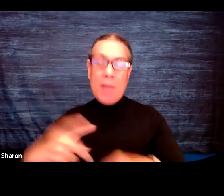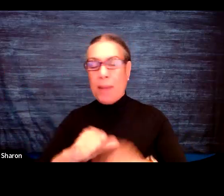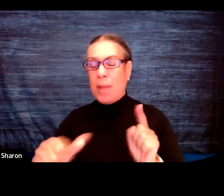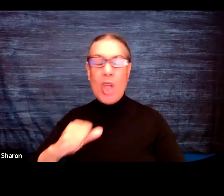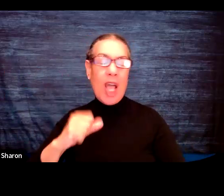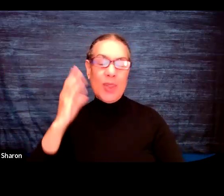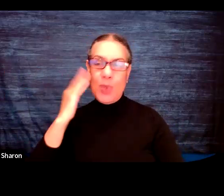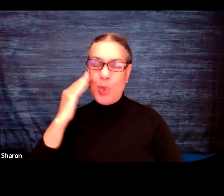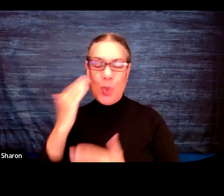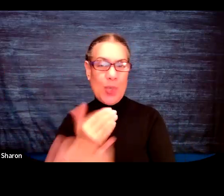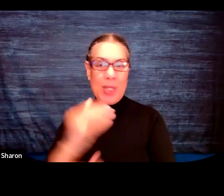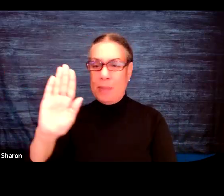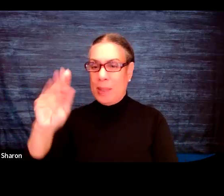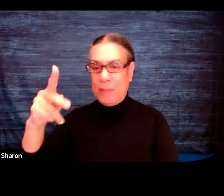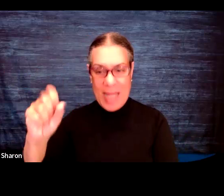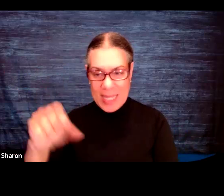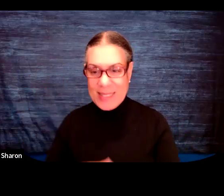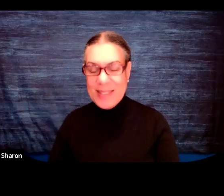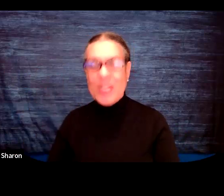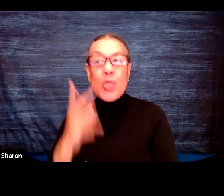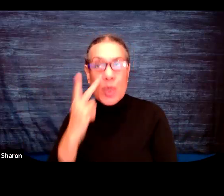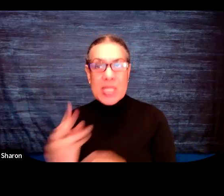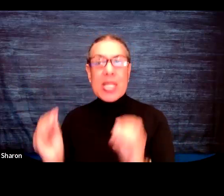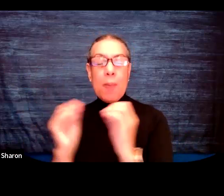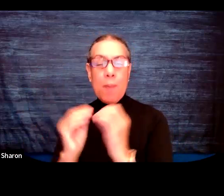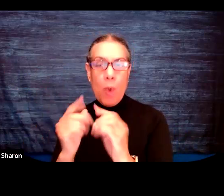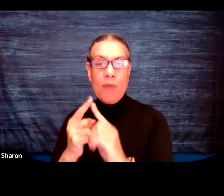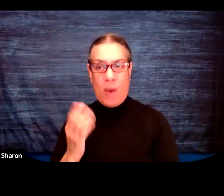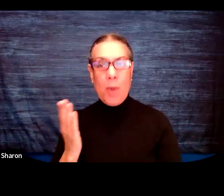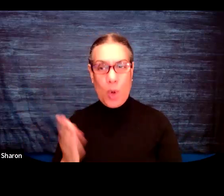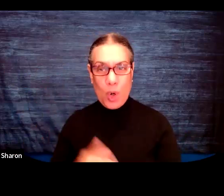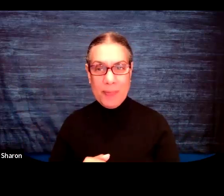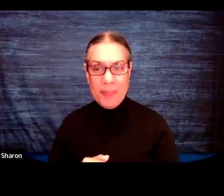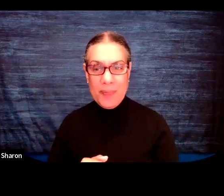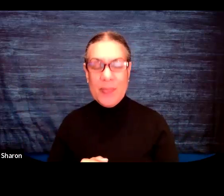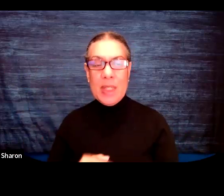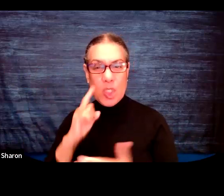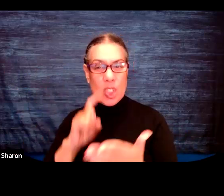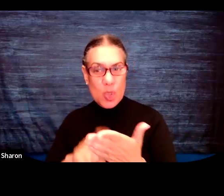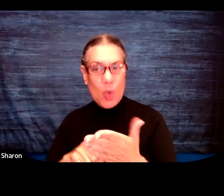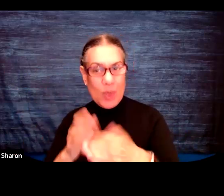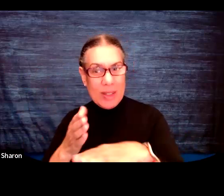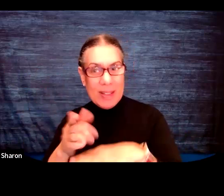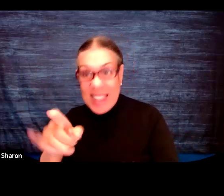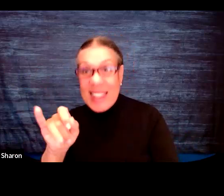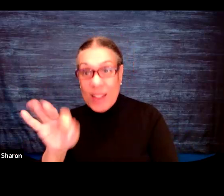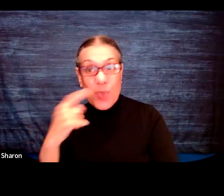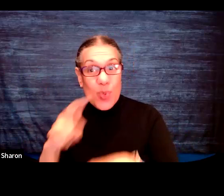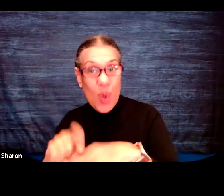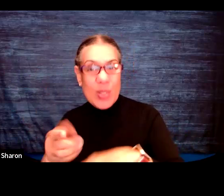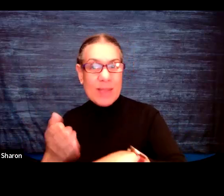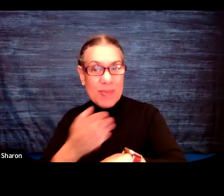the district or BPS. And you'll be seeing a lot more from her if you've noticed any improvements in your